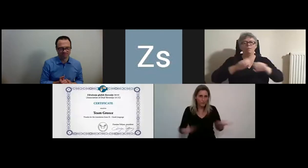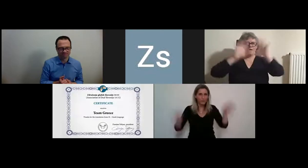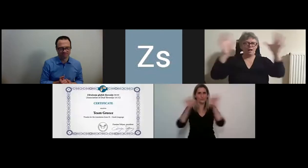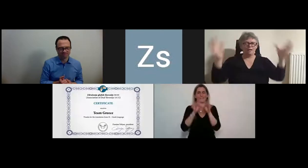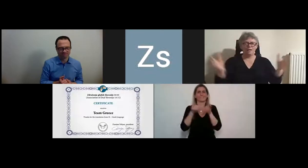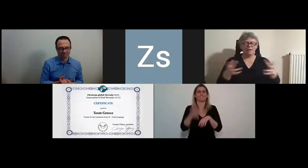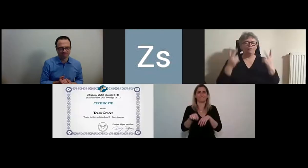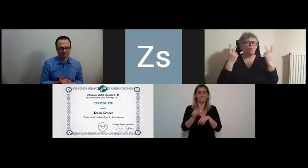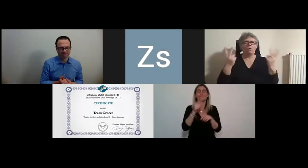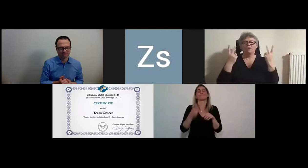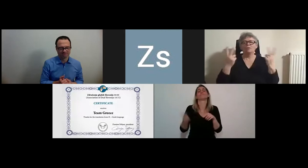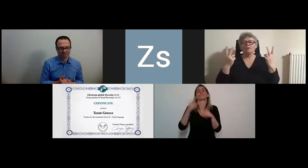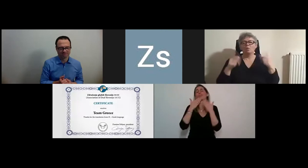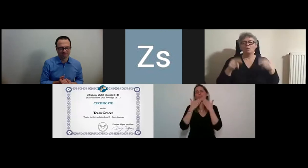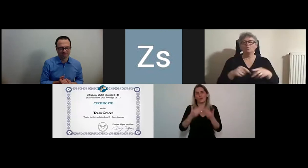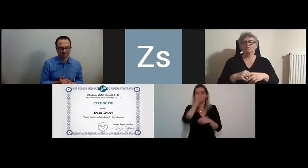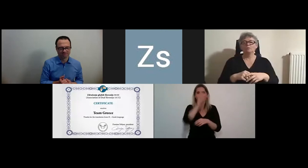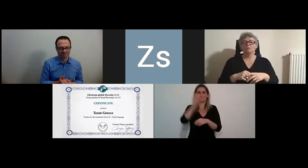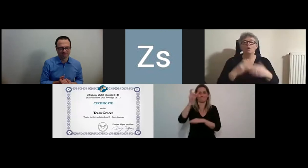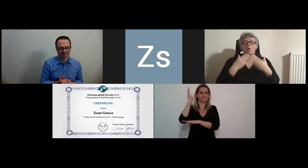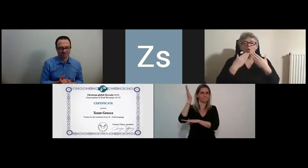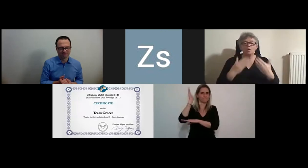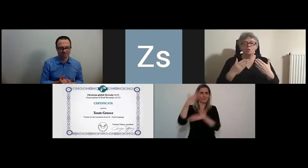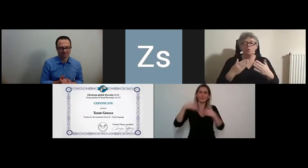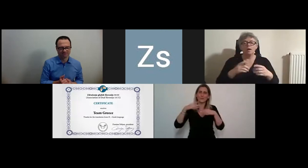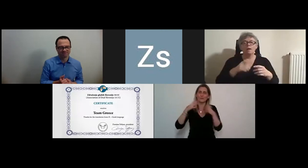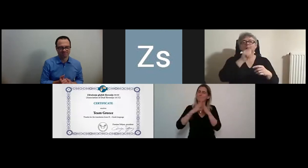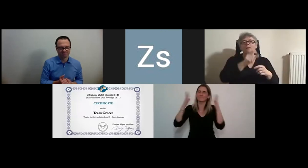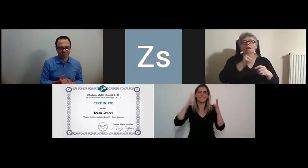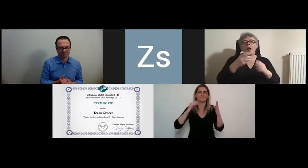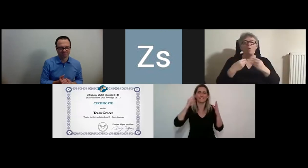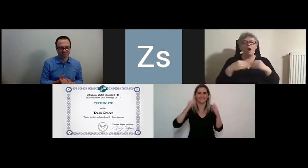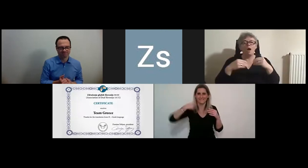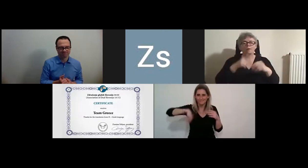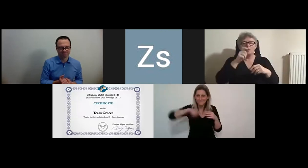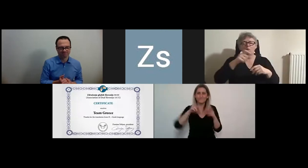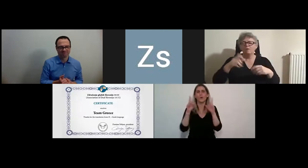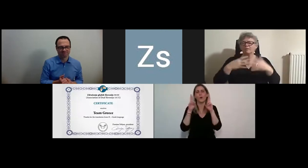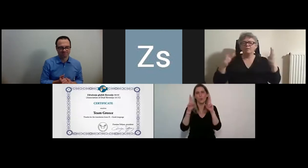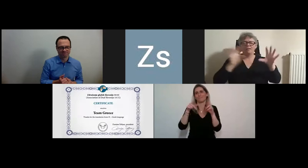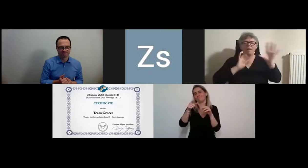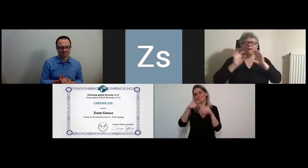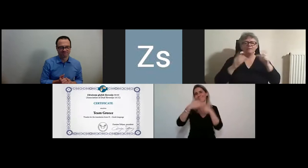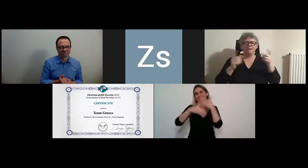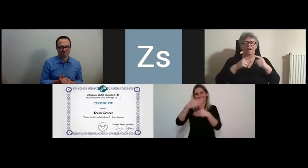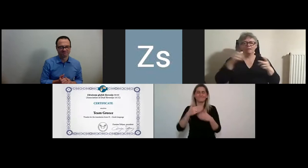doing this work on Zoom. It's really important. Thank you to all the presenters.